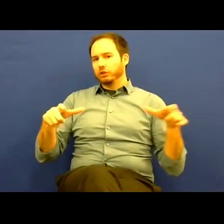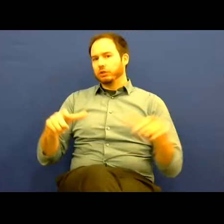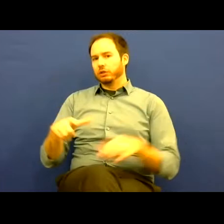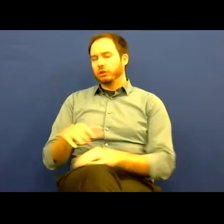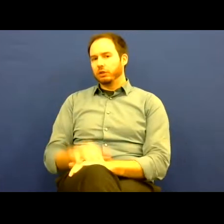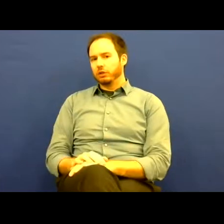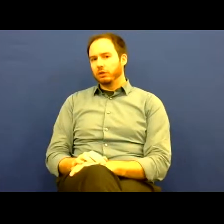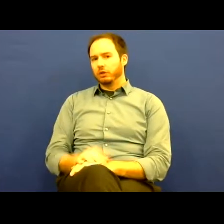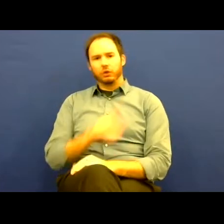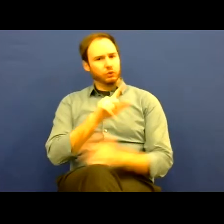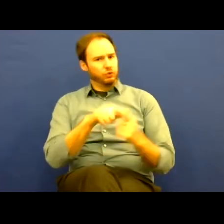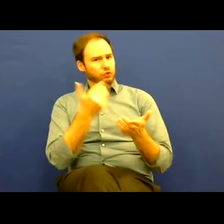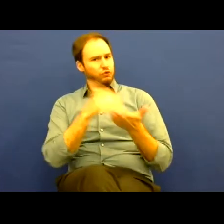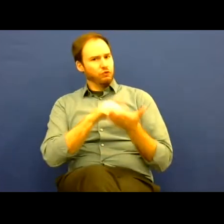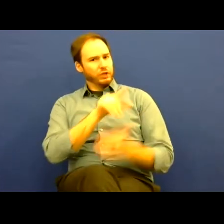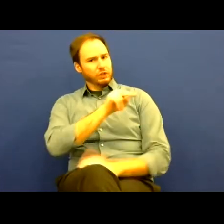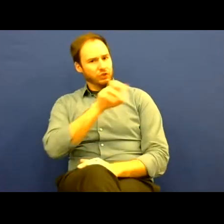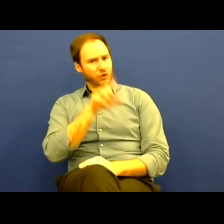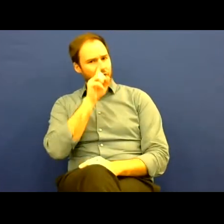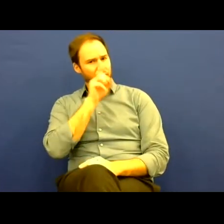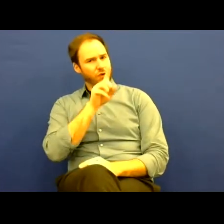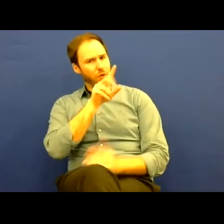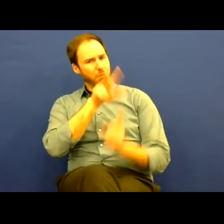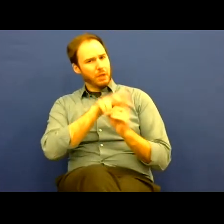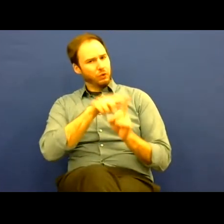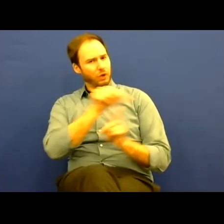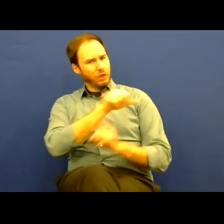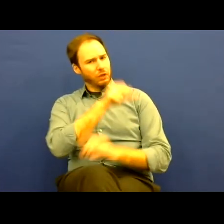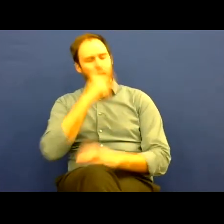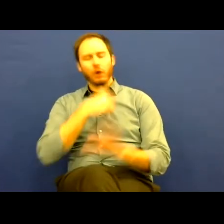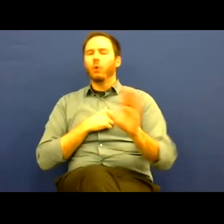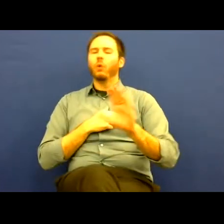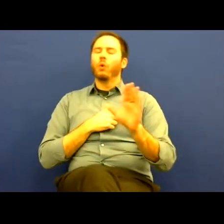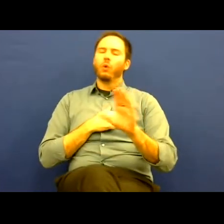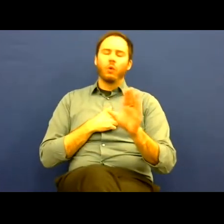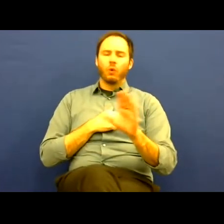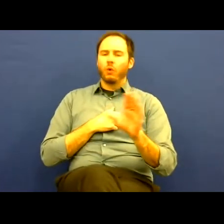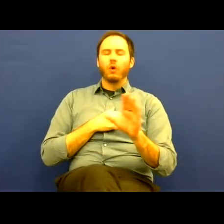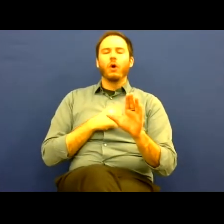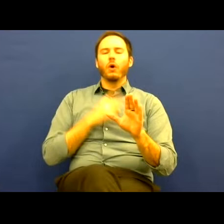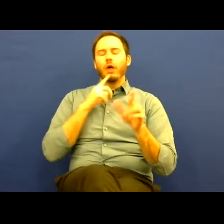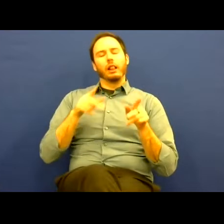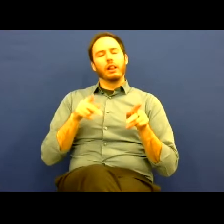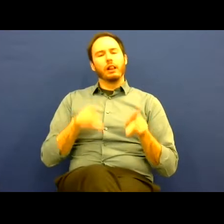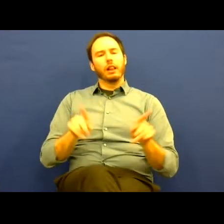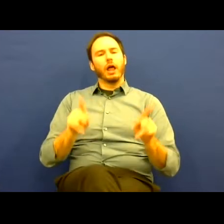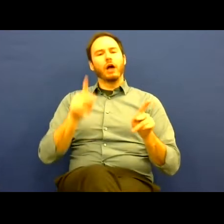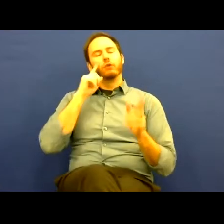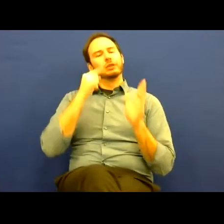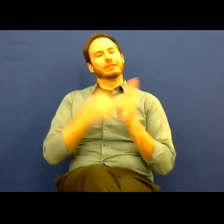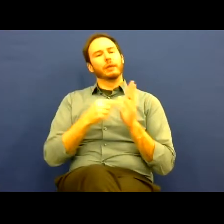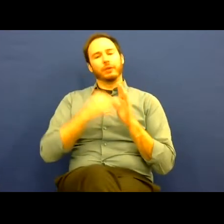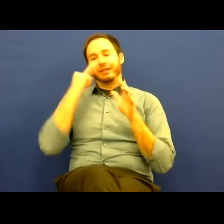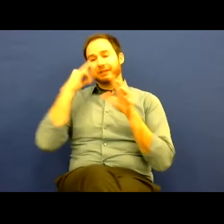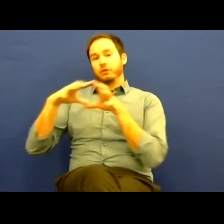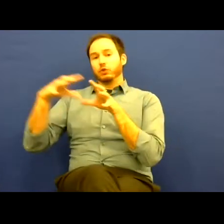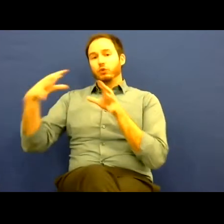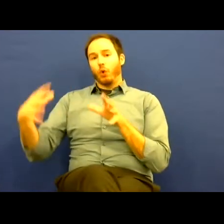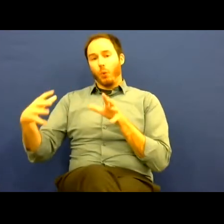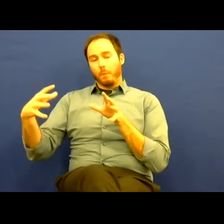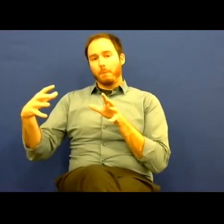That you're wanting to rezone to use for some other reason, right? No. Oh, okay. It would allow, for instance, if the